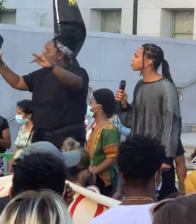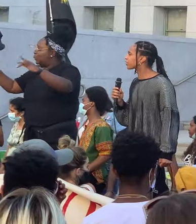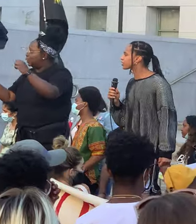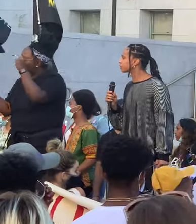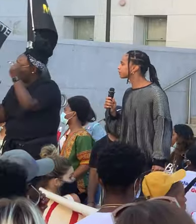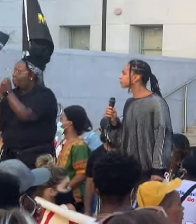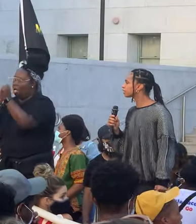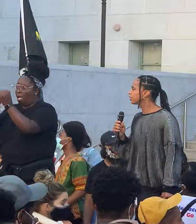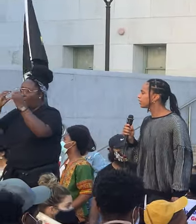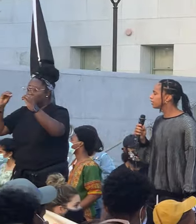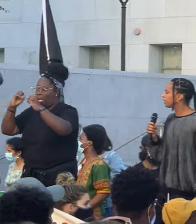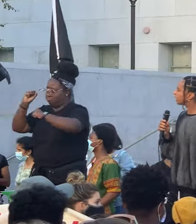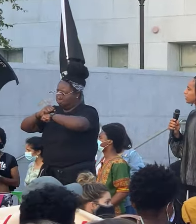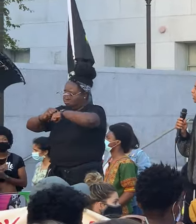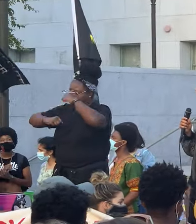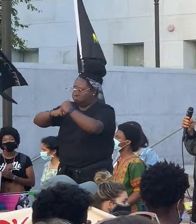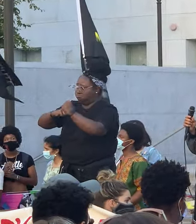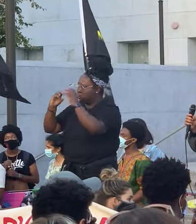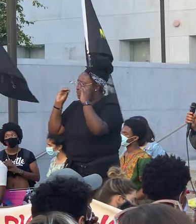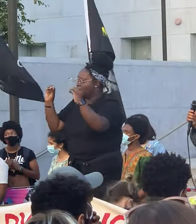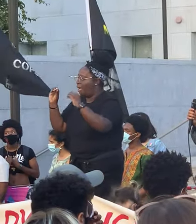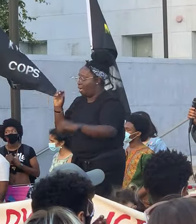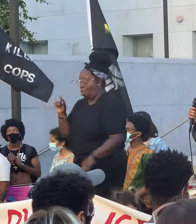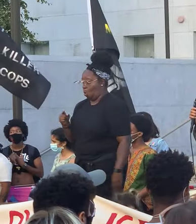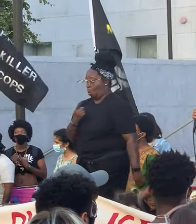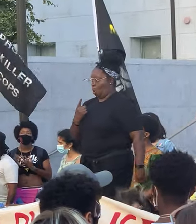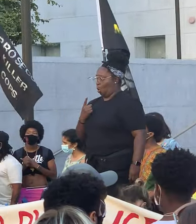no infrastructure. It was just us.